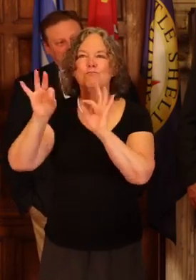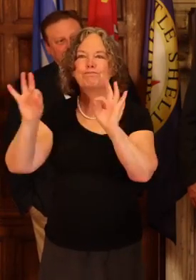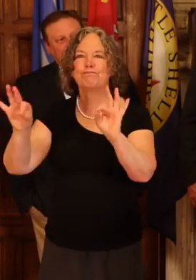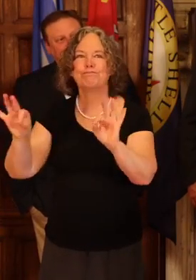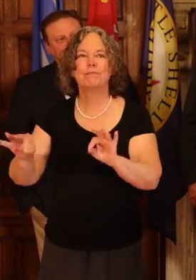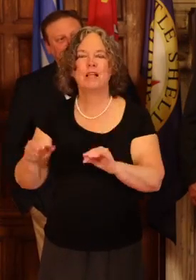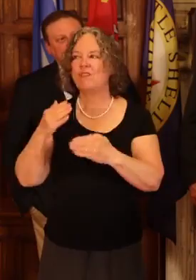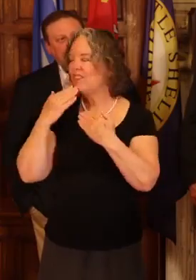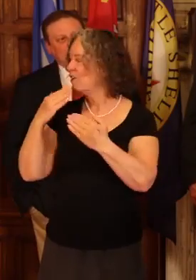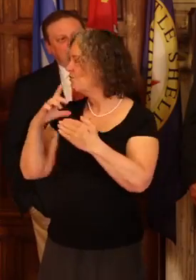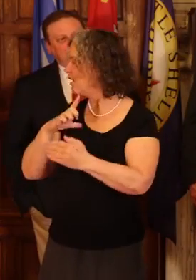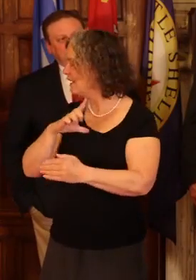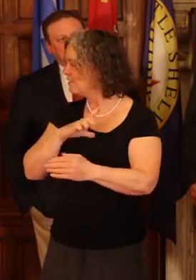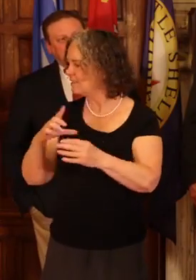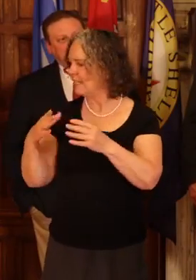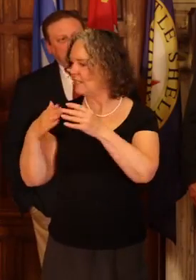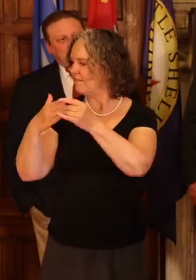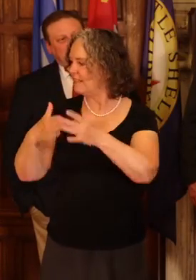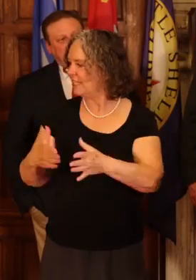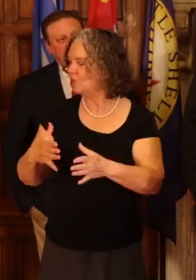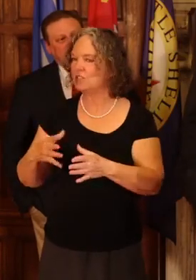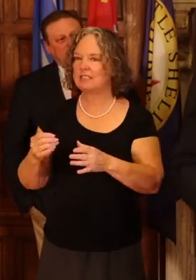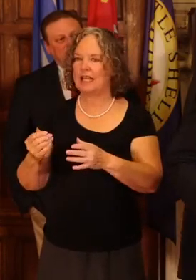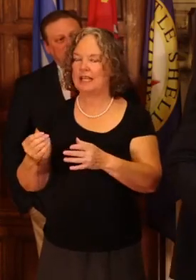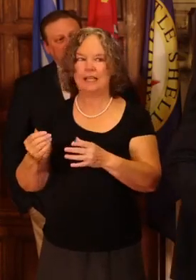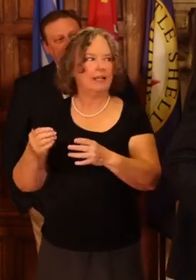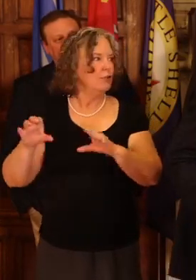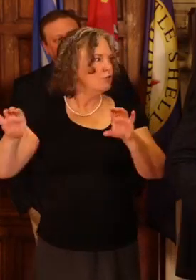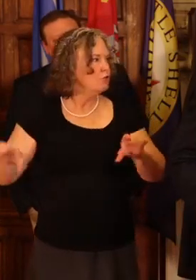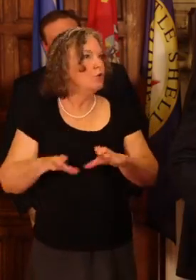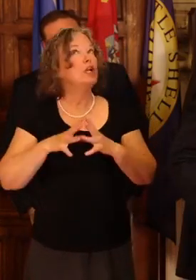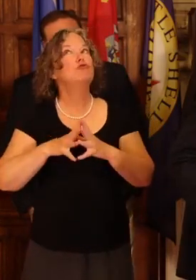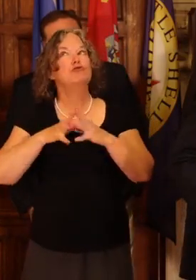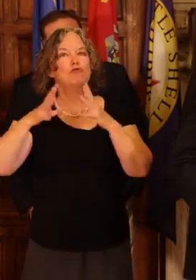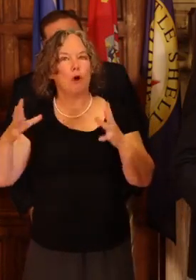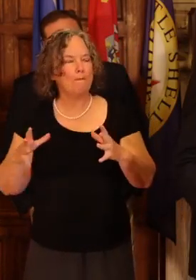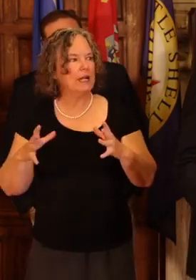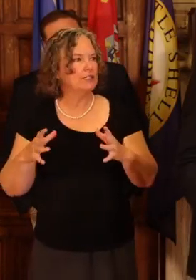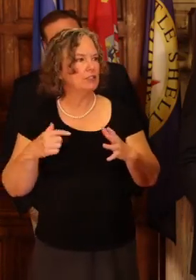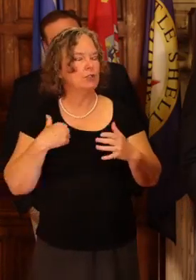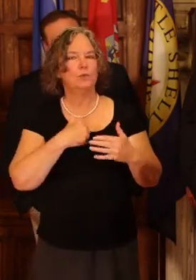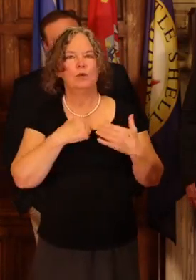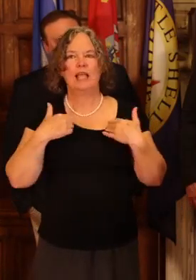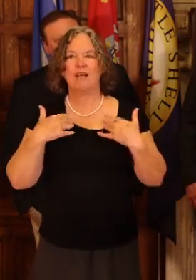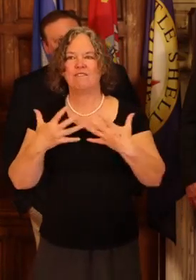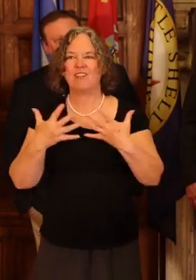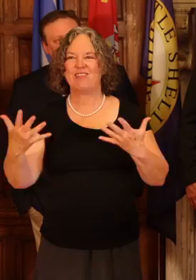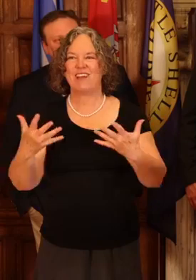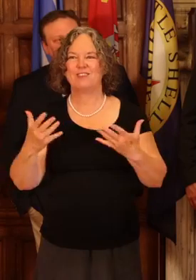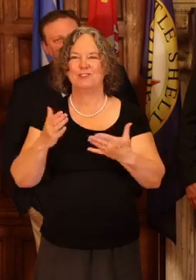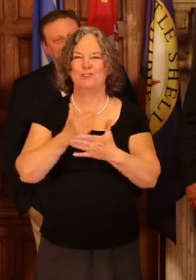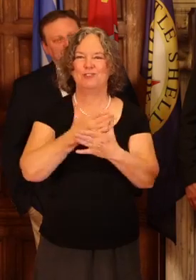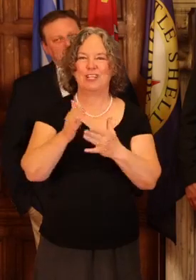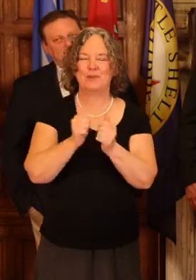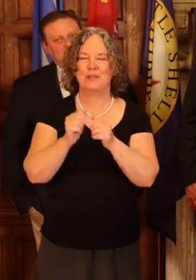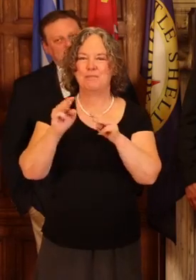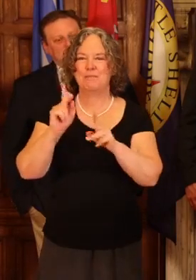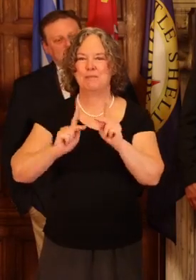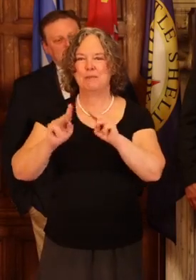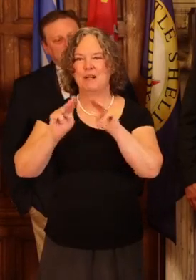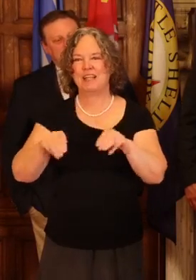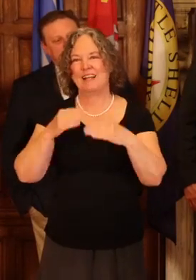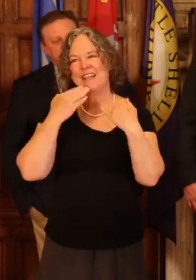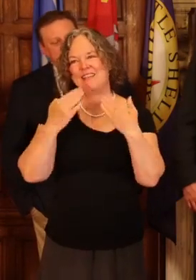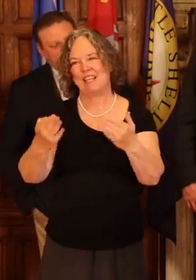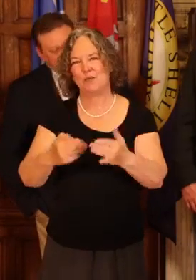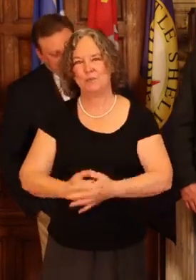thank you for legislative leadership in getting so much done. We have a lot to take back to the people of Montana. Thanks for being here.